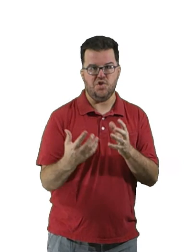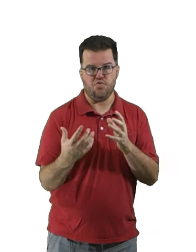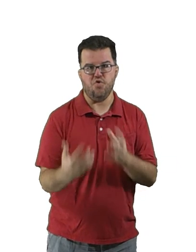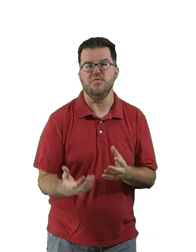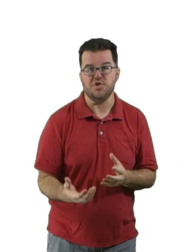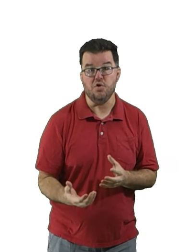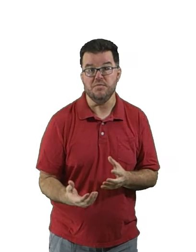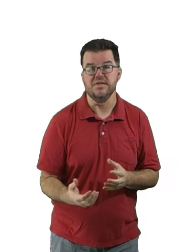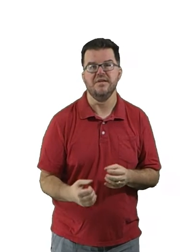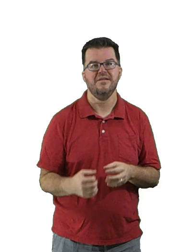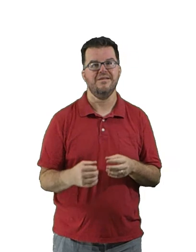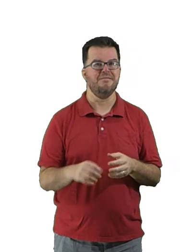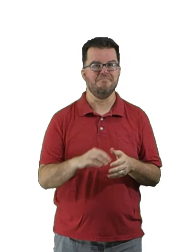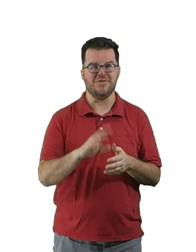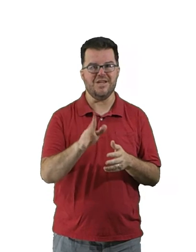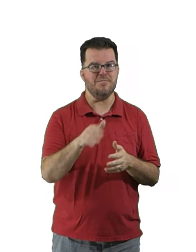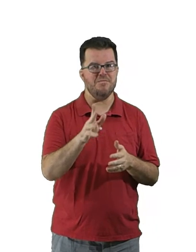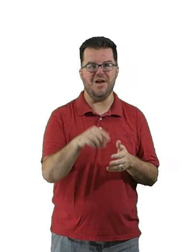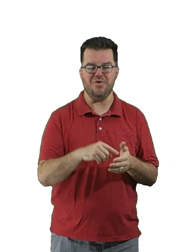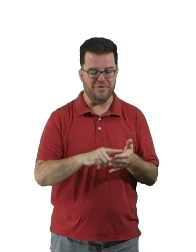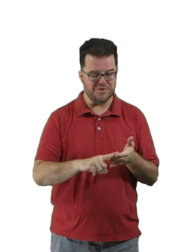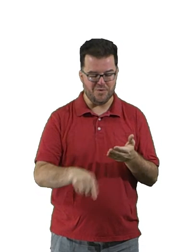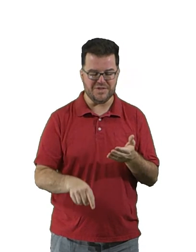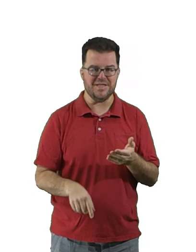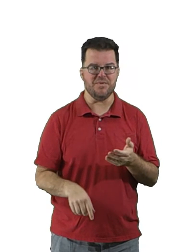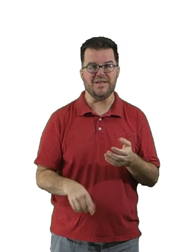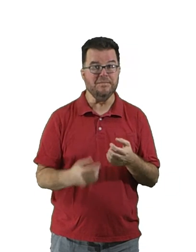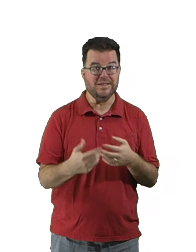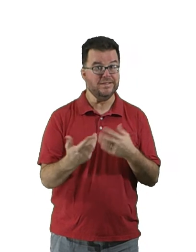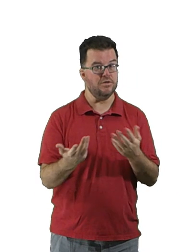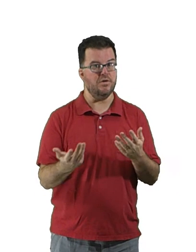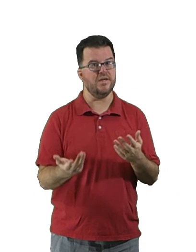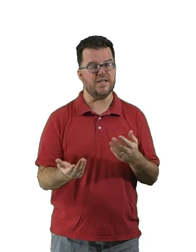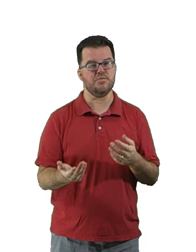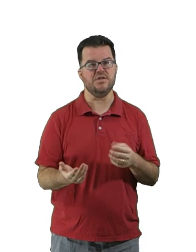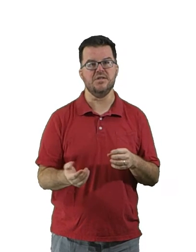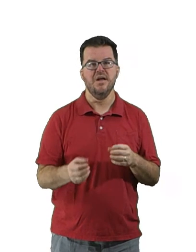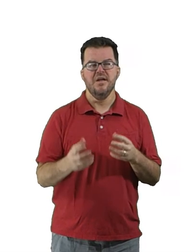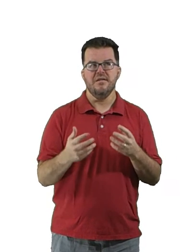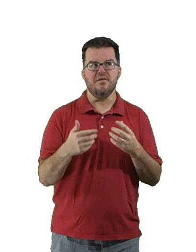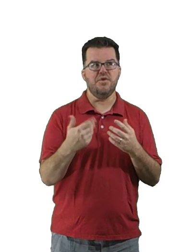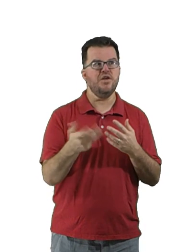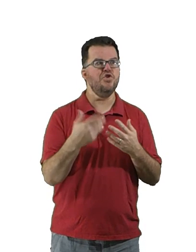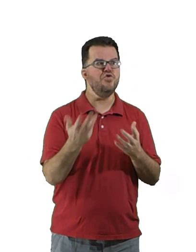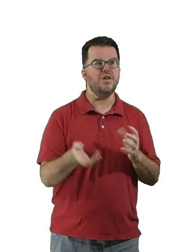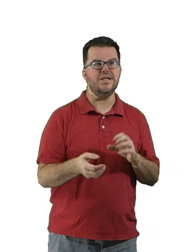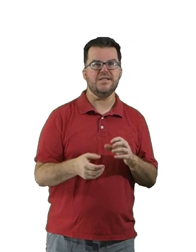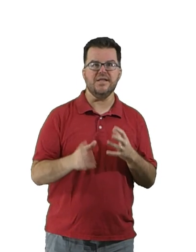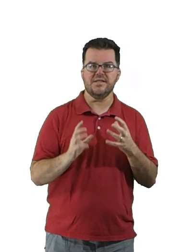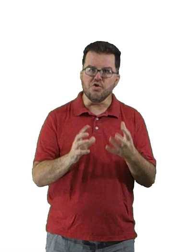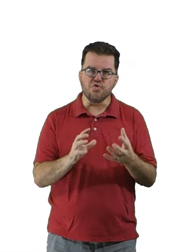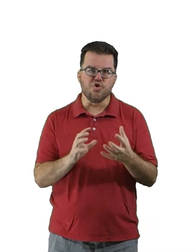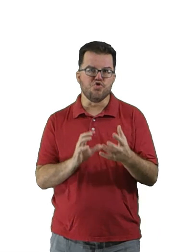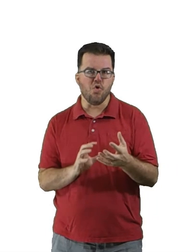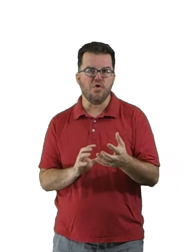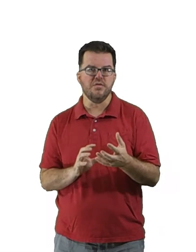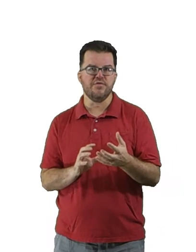the chromosomes. Keep in mind, all those words typically means there are exceptions. Think of the nucleus as central control for the